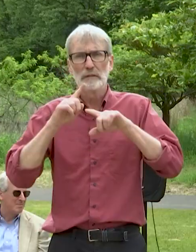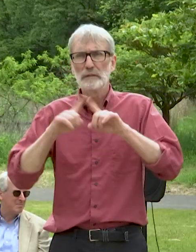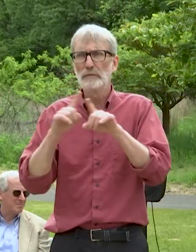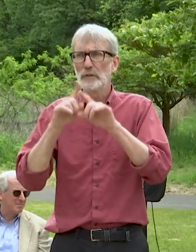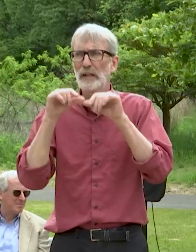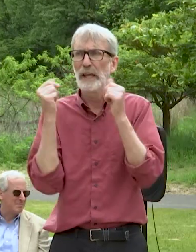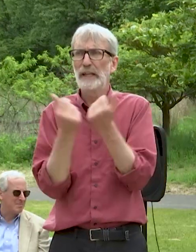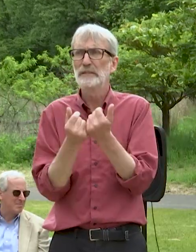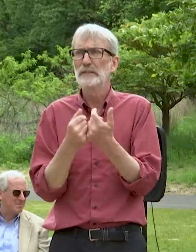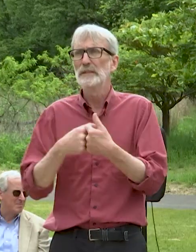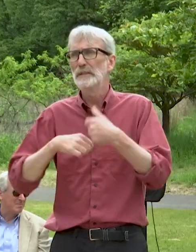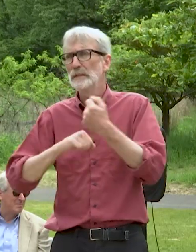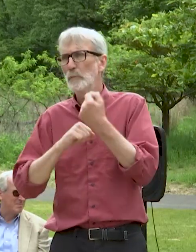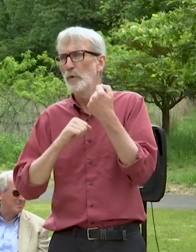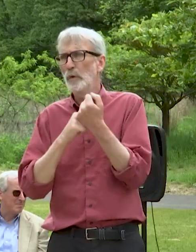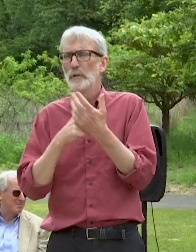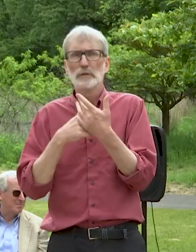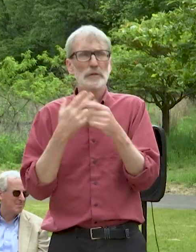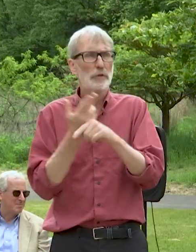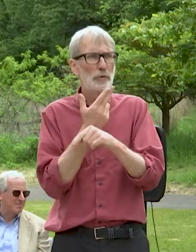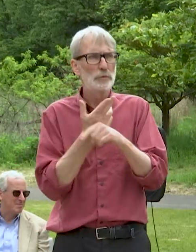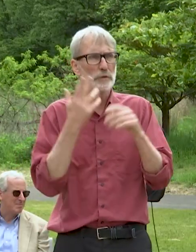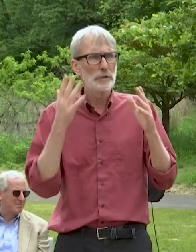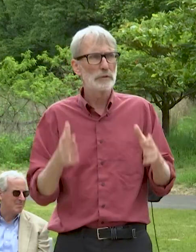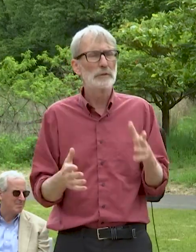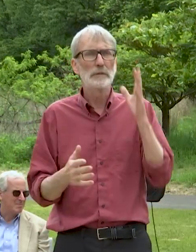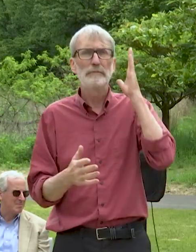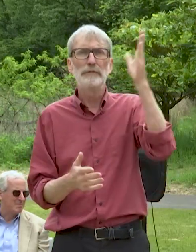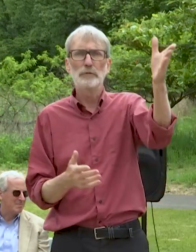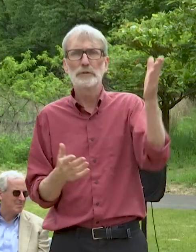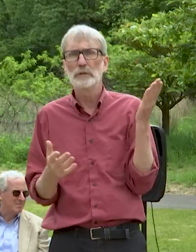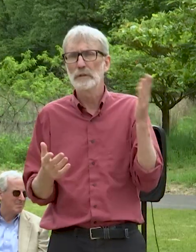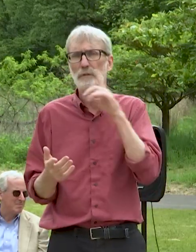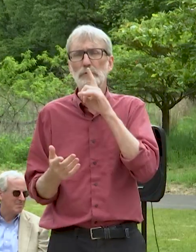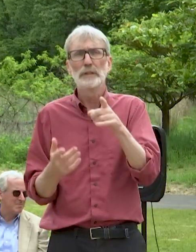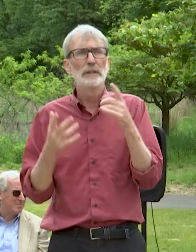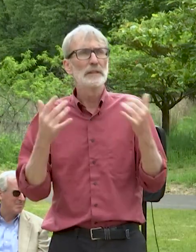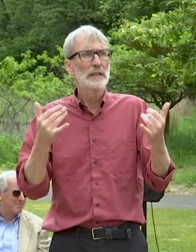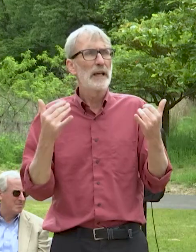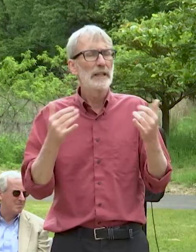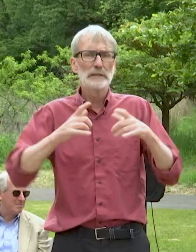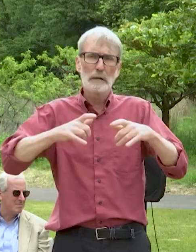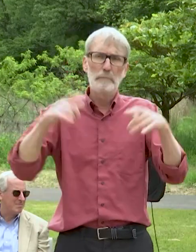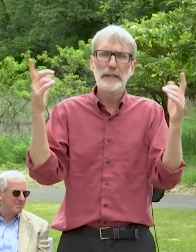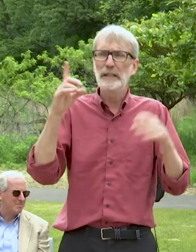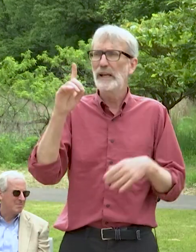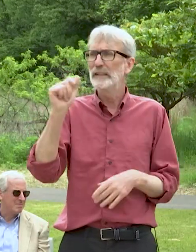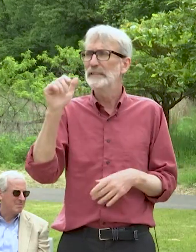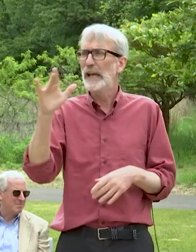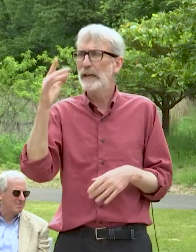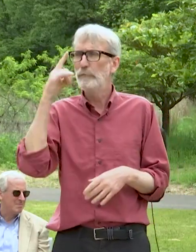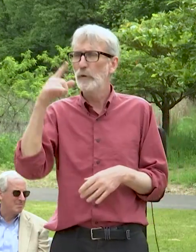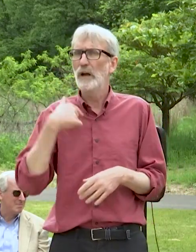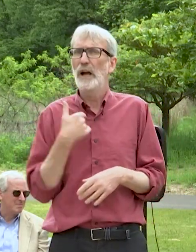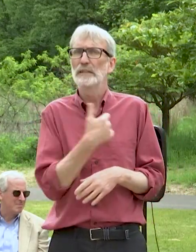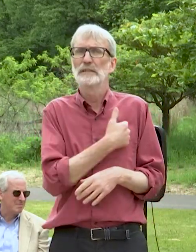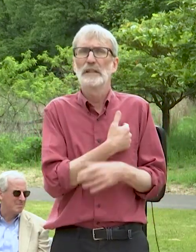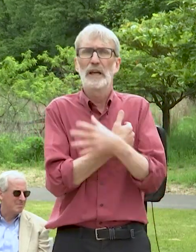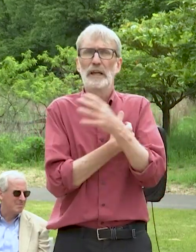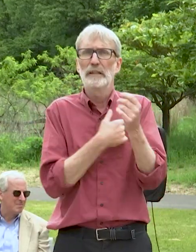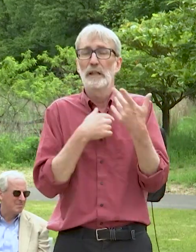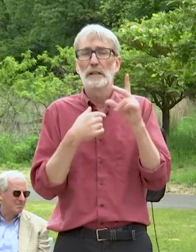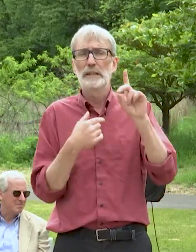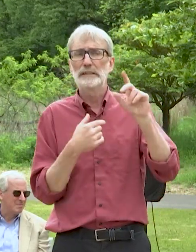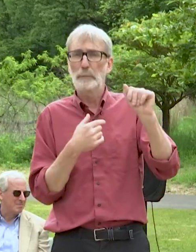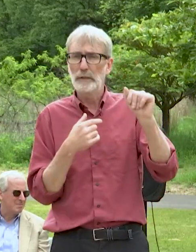the wonderful funders, the park users, the future. Really, today is a big day for the Pittsburgh Parks Conservancy, and I think for the